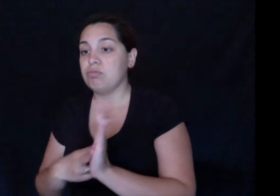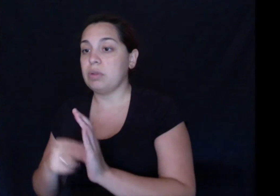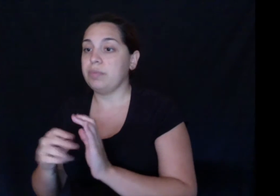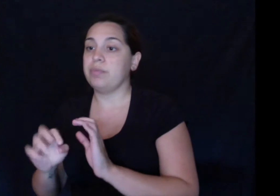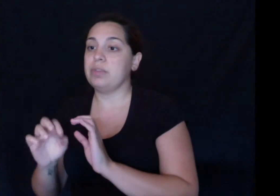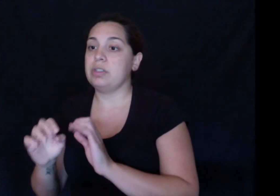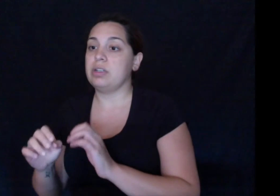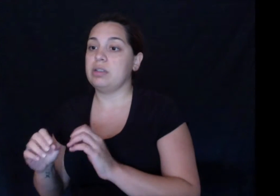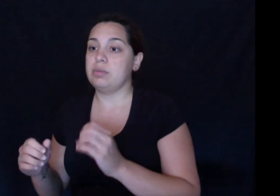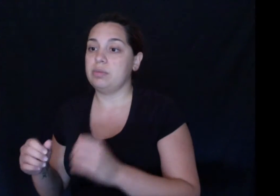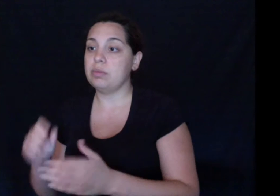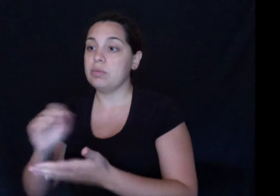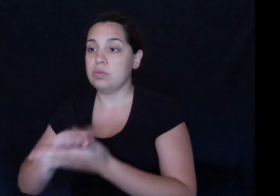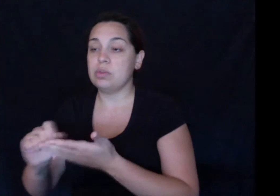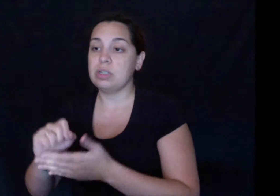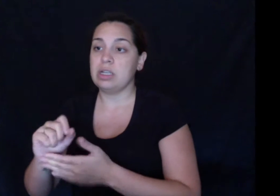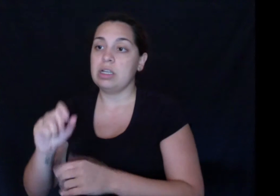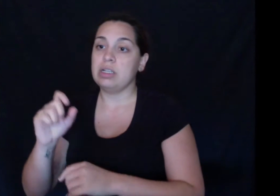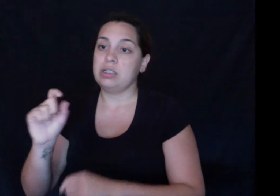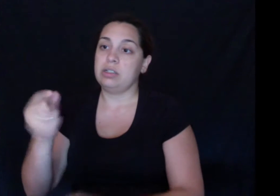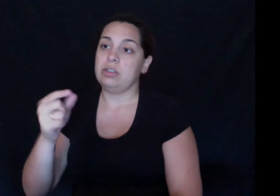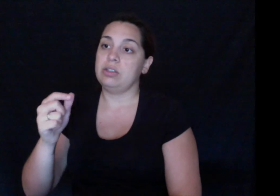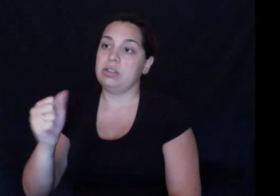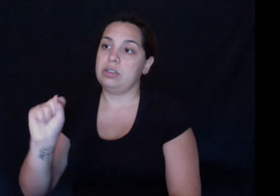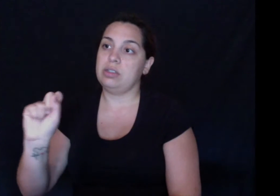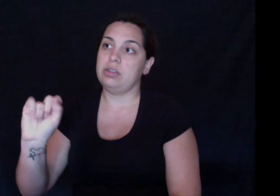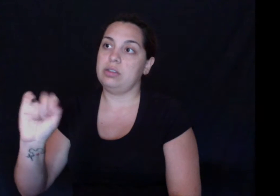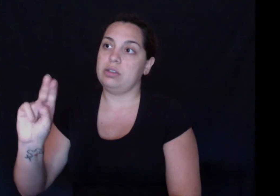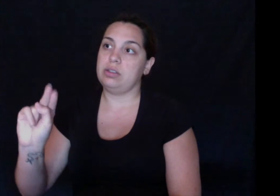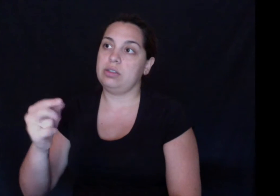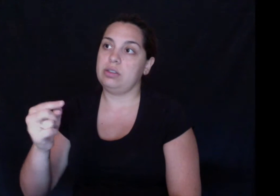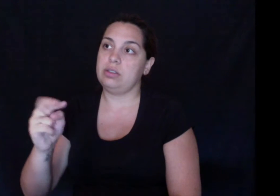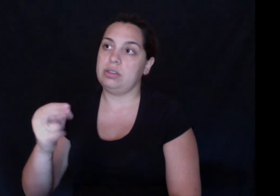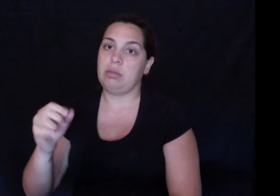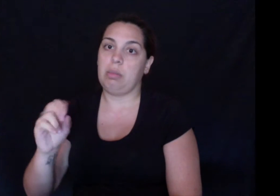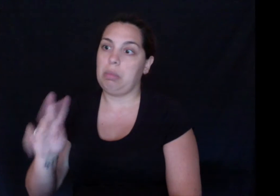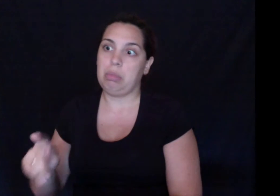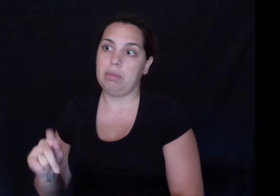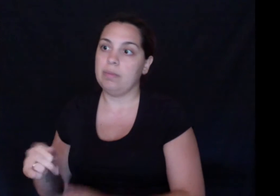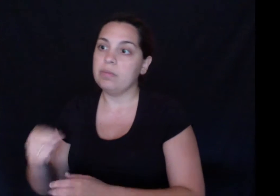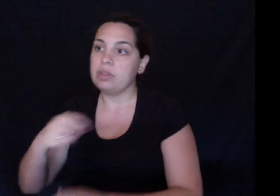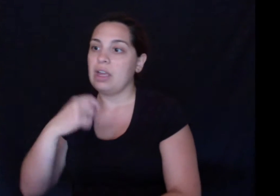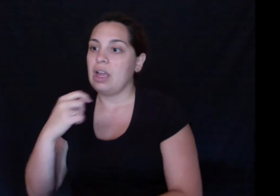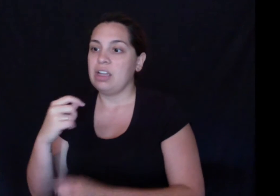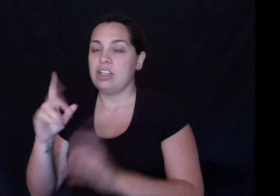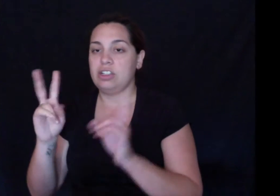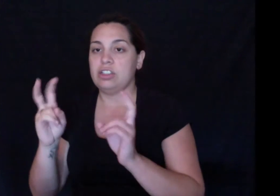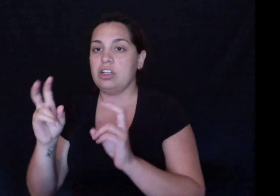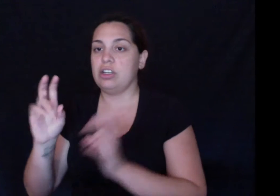on this one status, and they were all like, "Wow, you're crazy! You're a hero! This is awesome for you." I was like,